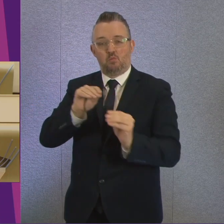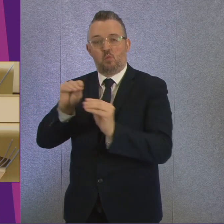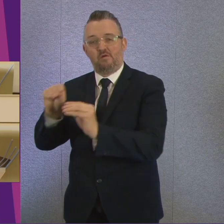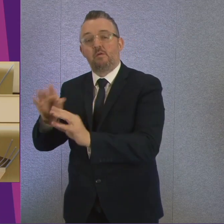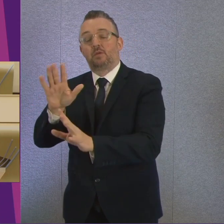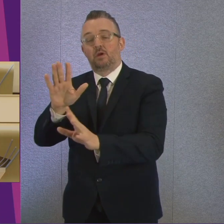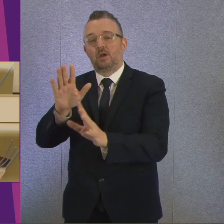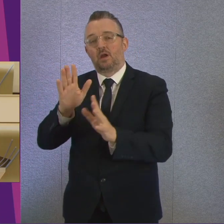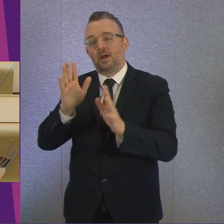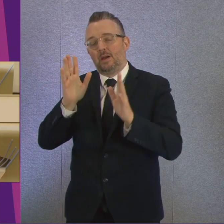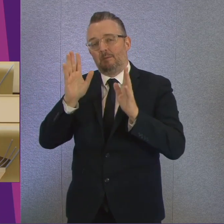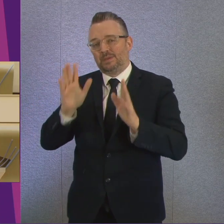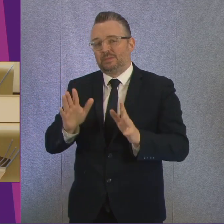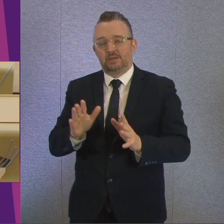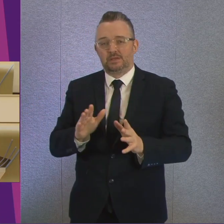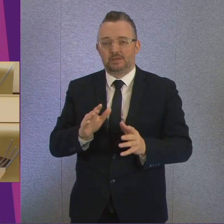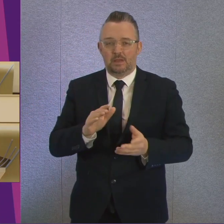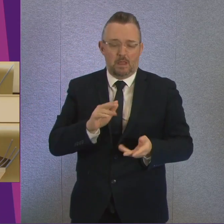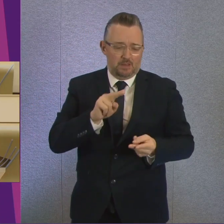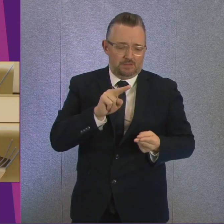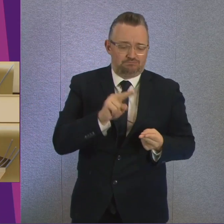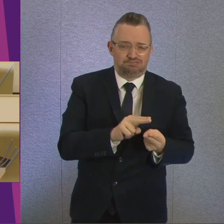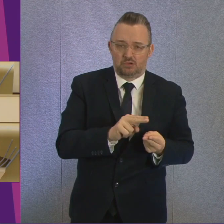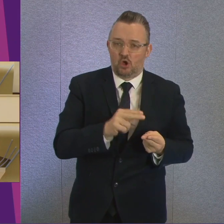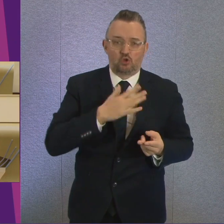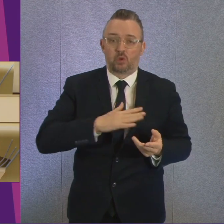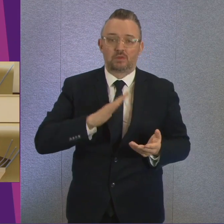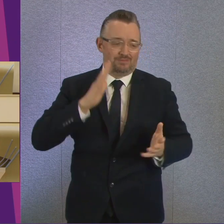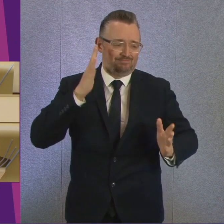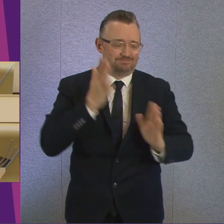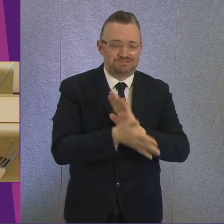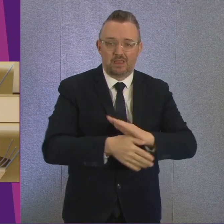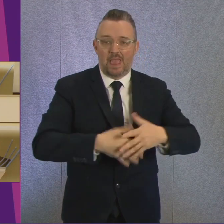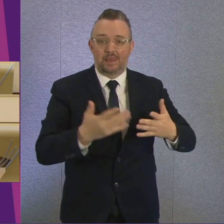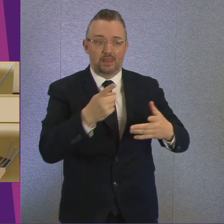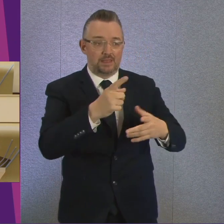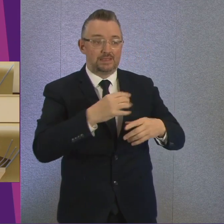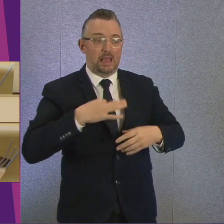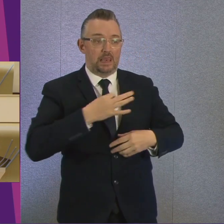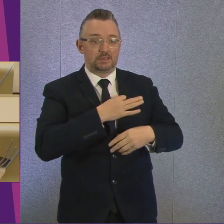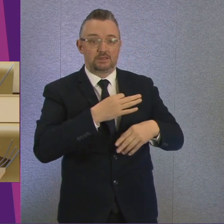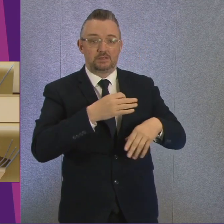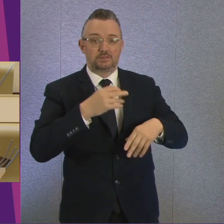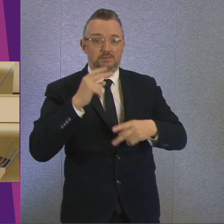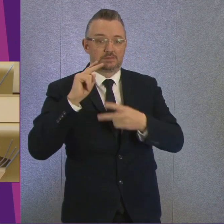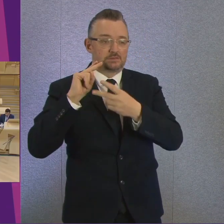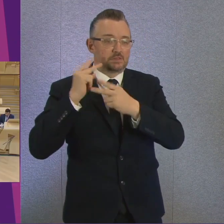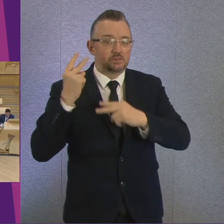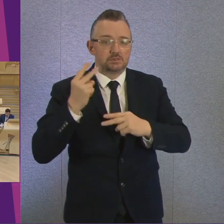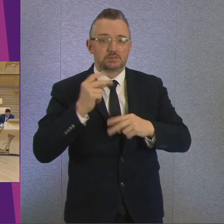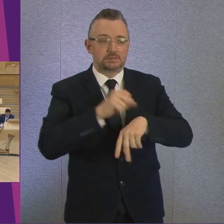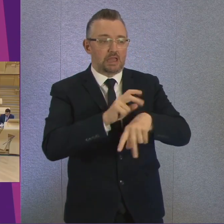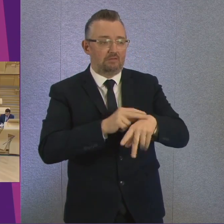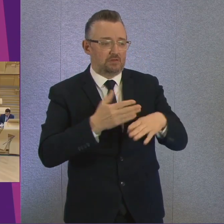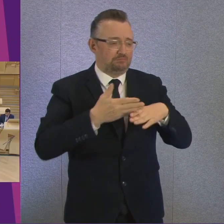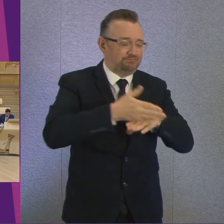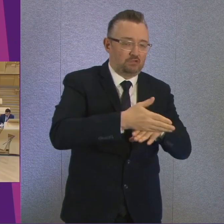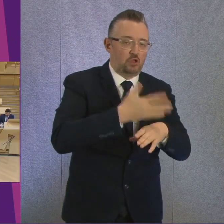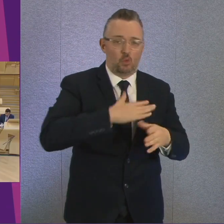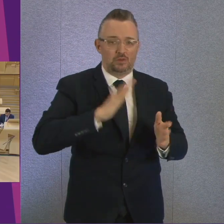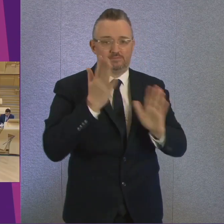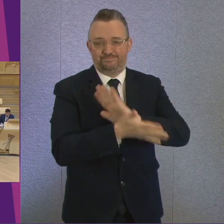to be minimising any disruption to the work that those clinical teams are undertaking right now. And Bob